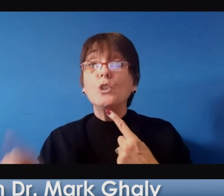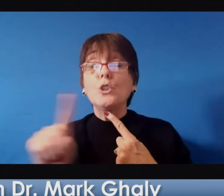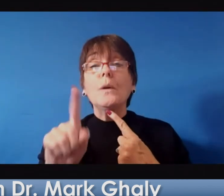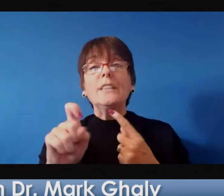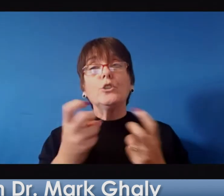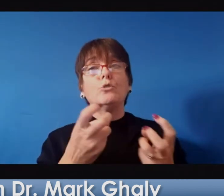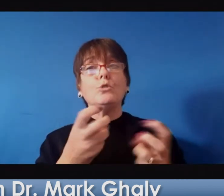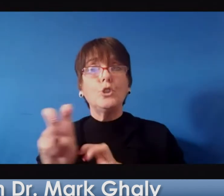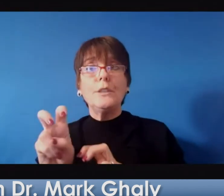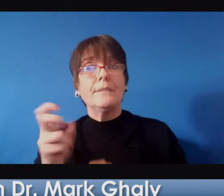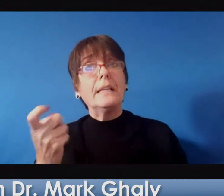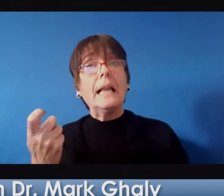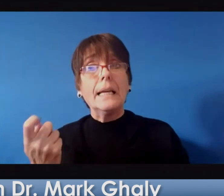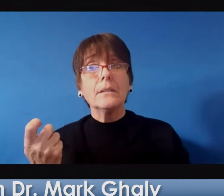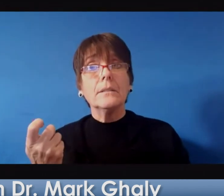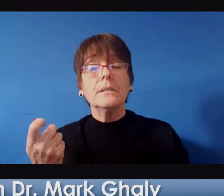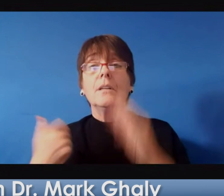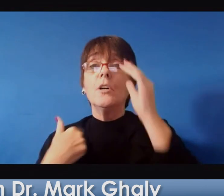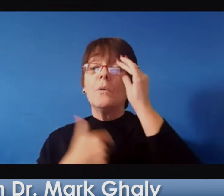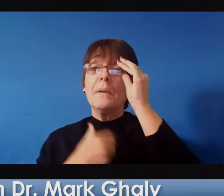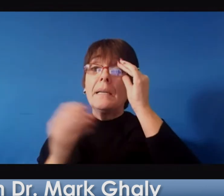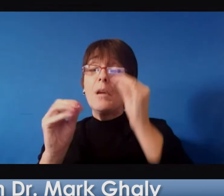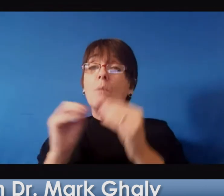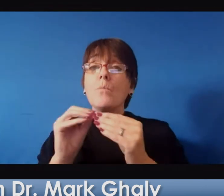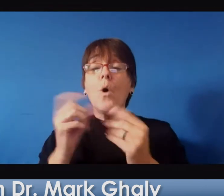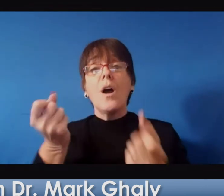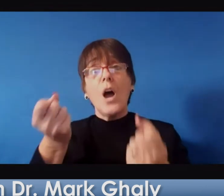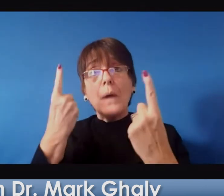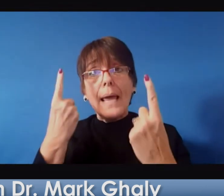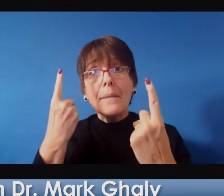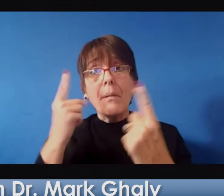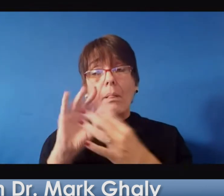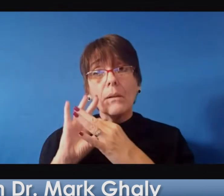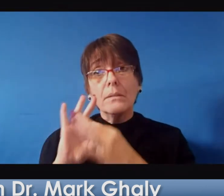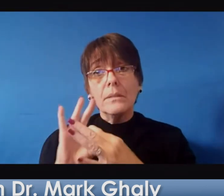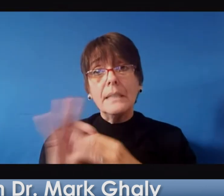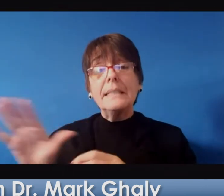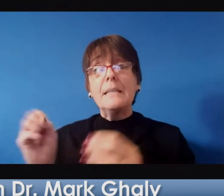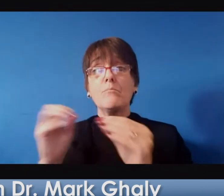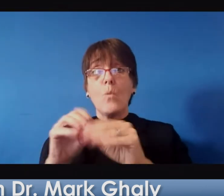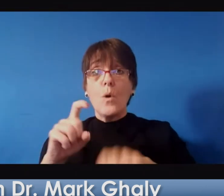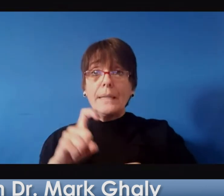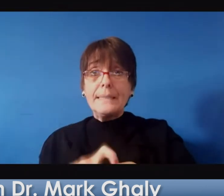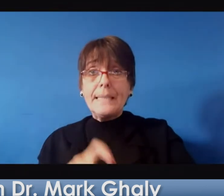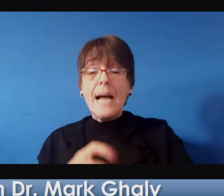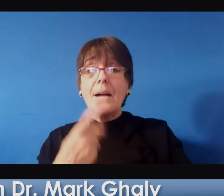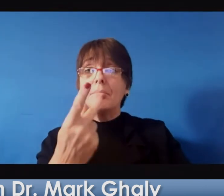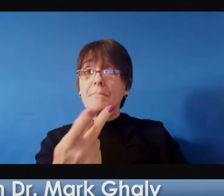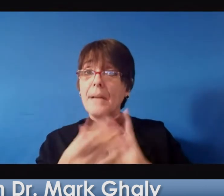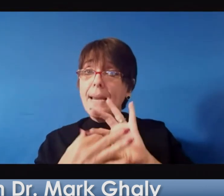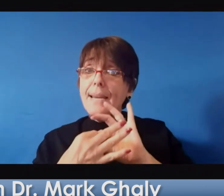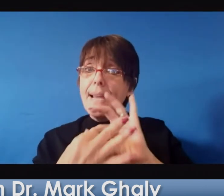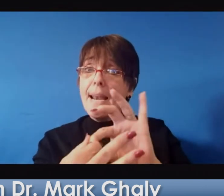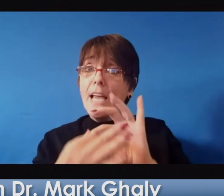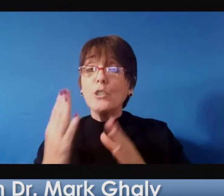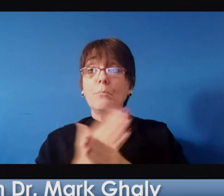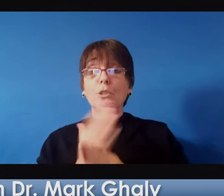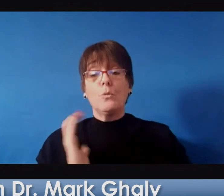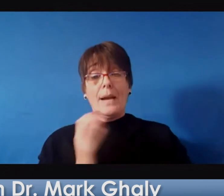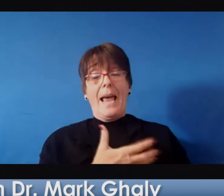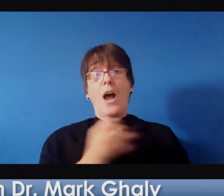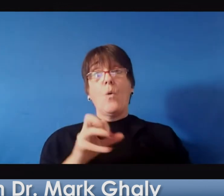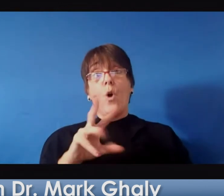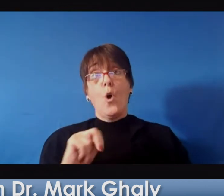shift. We need to be more relatable. We need to spend more time making the connection between our own